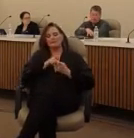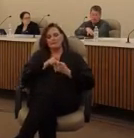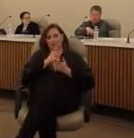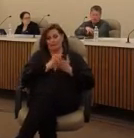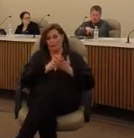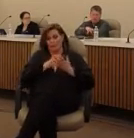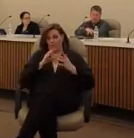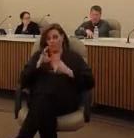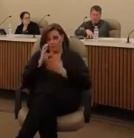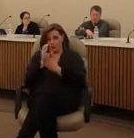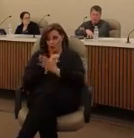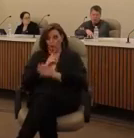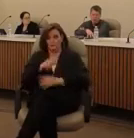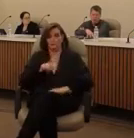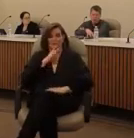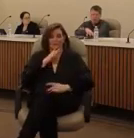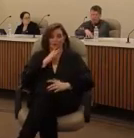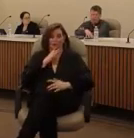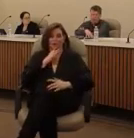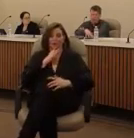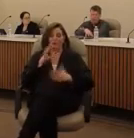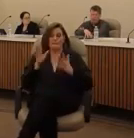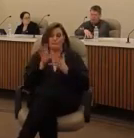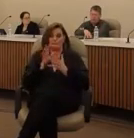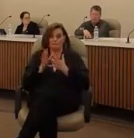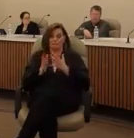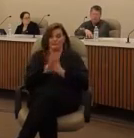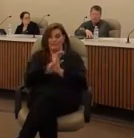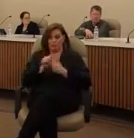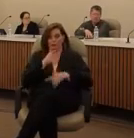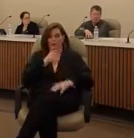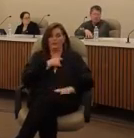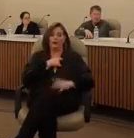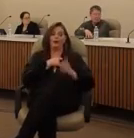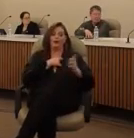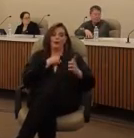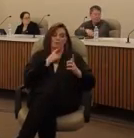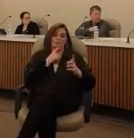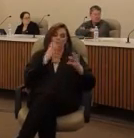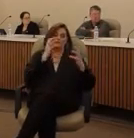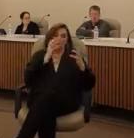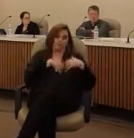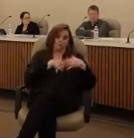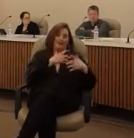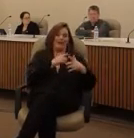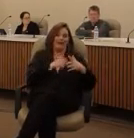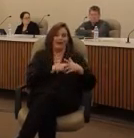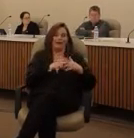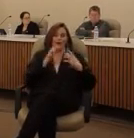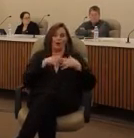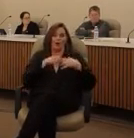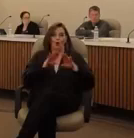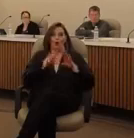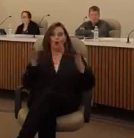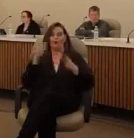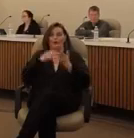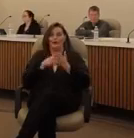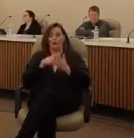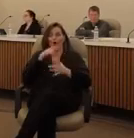talks about how if you demolish it, it must be rebuilt and reopened within 1 year's time. okay.